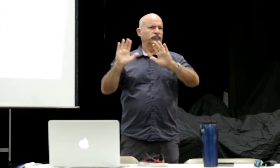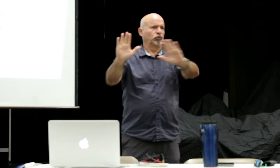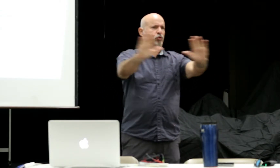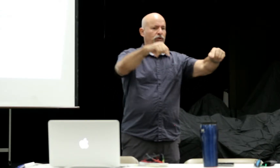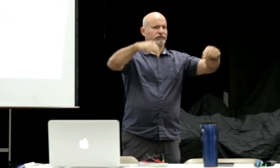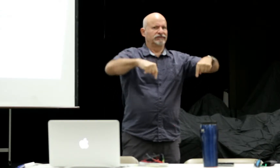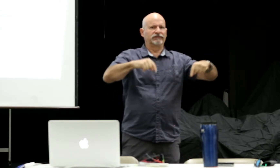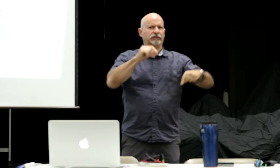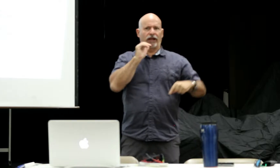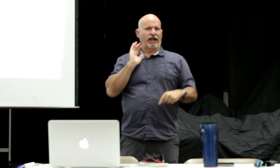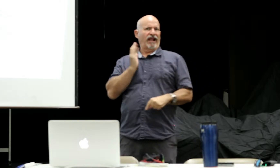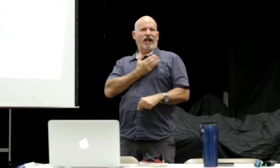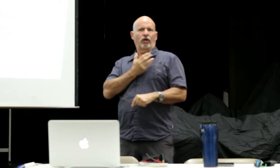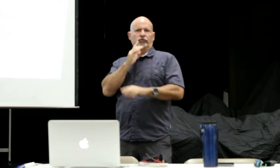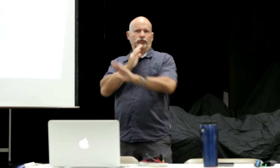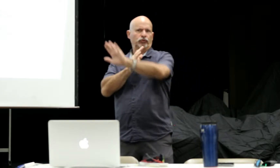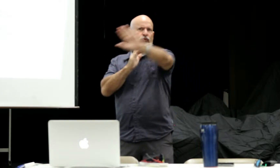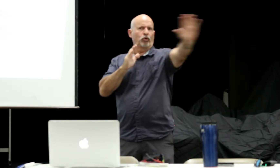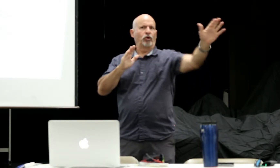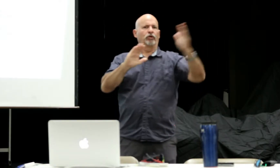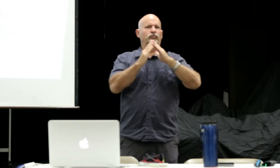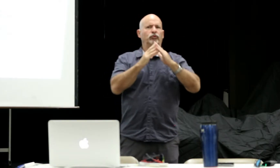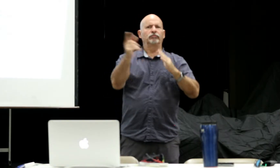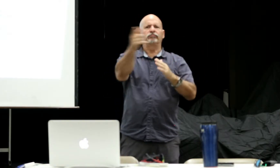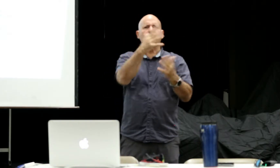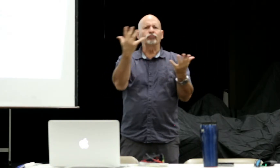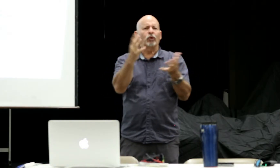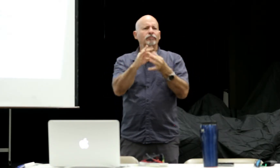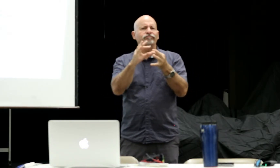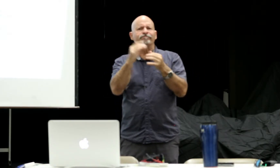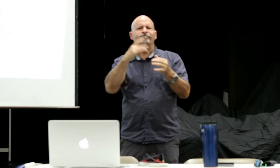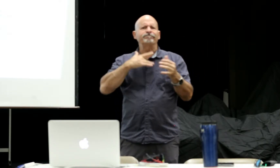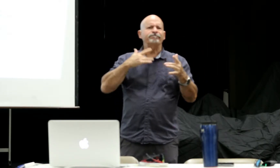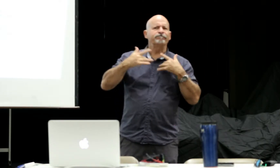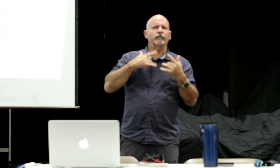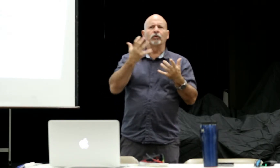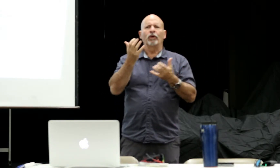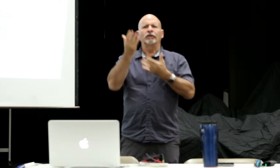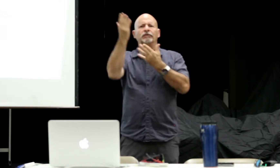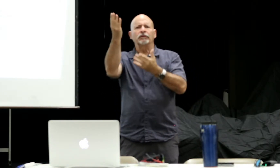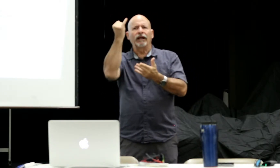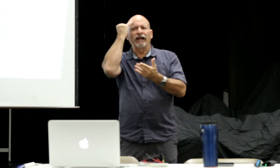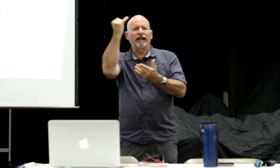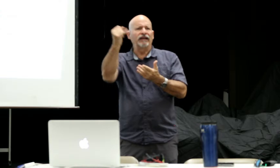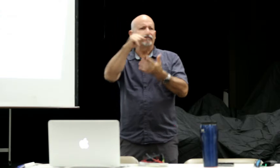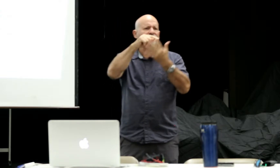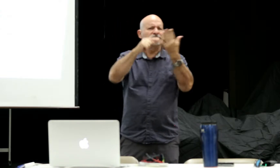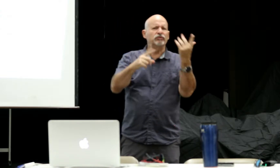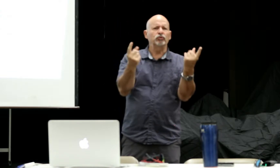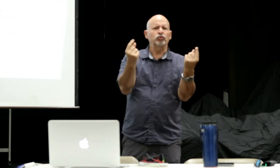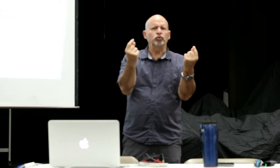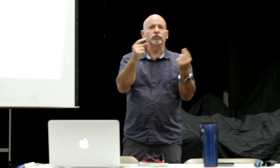the community events and what is happening. It's not my community or our community, it's your community. So we're talking about